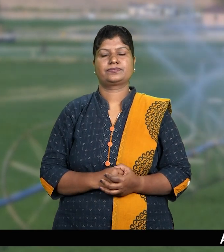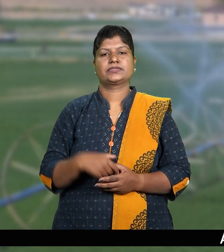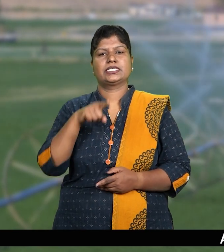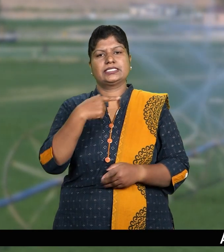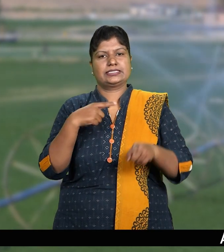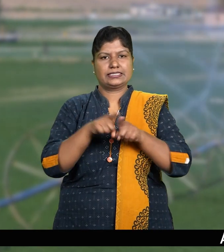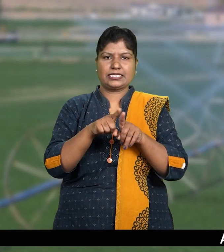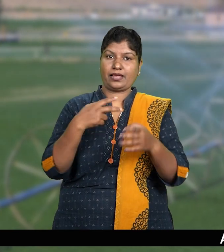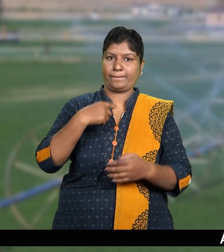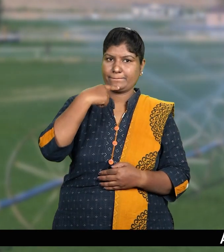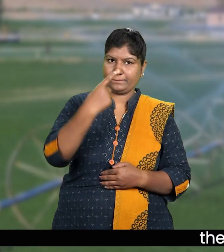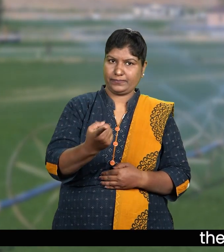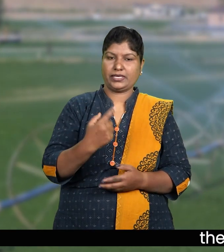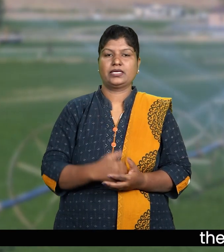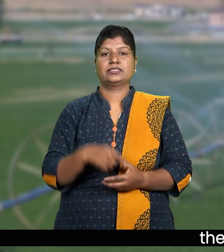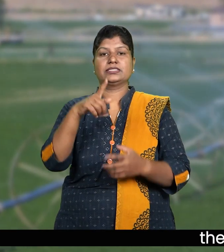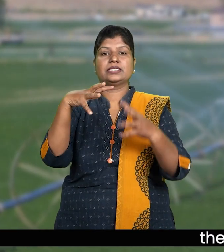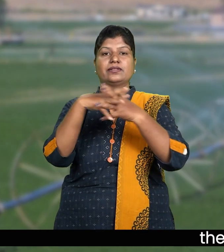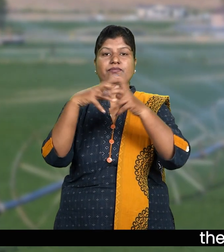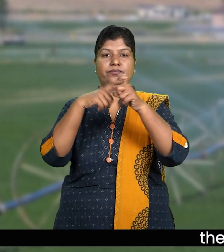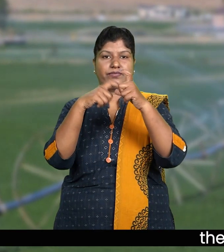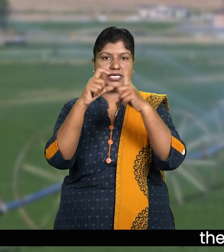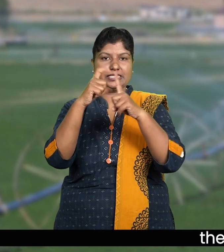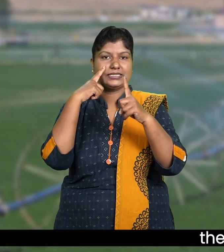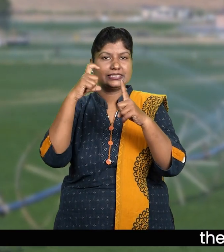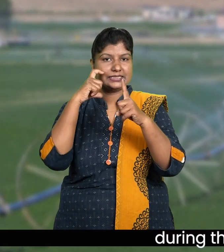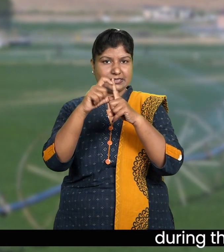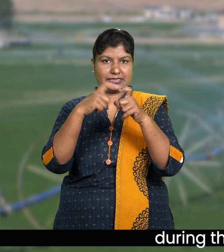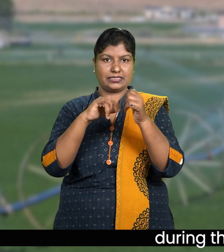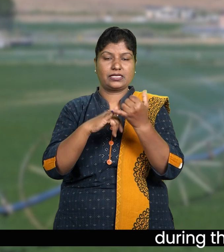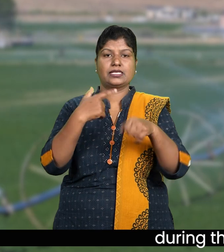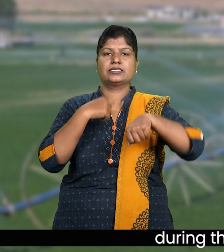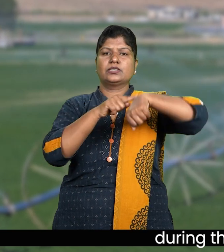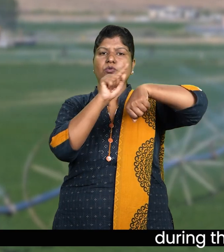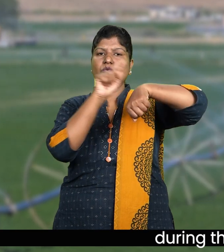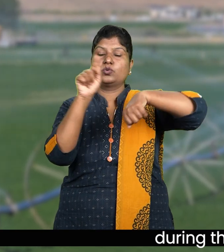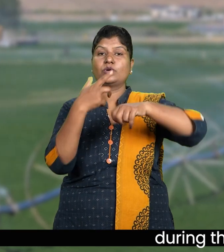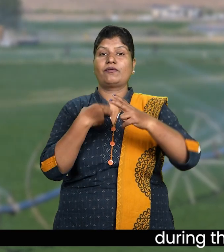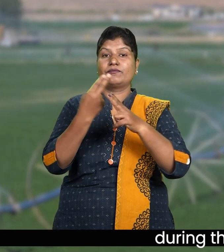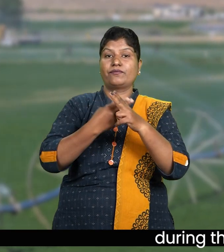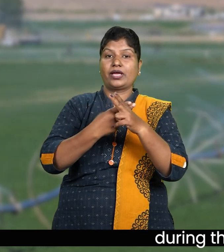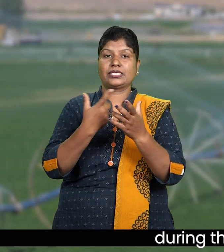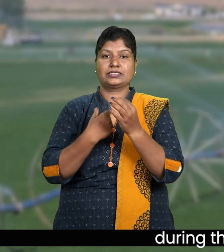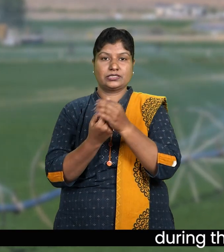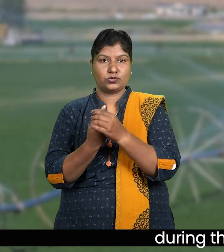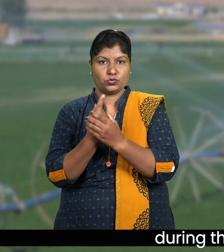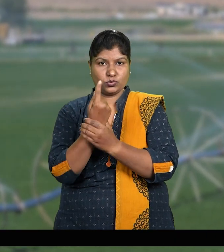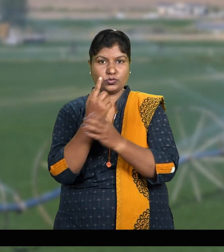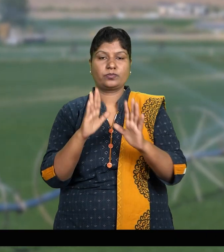As already mentioned, the weedicides are sprayed during the vegetative growth of